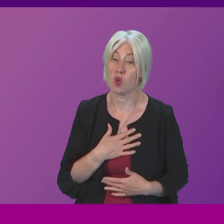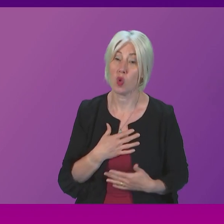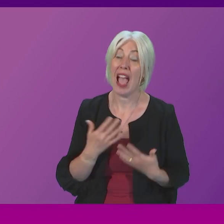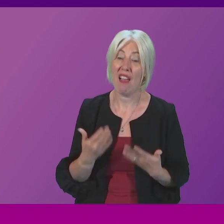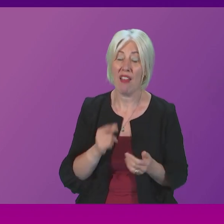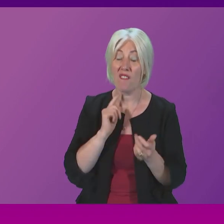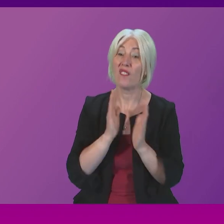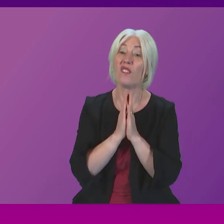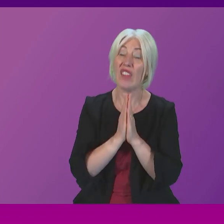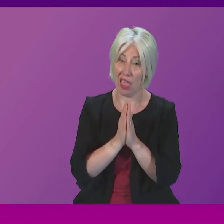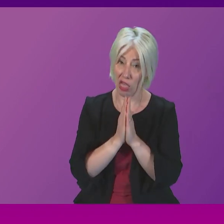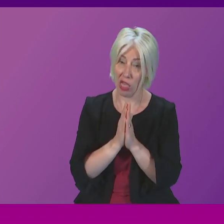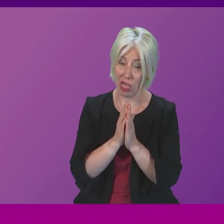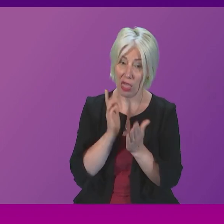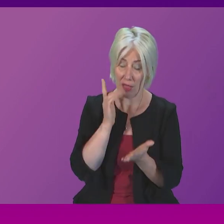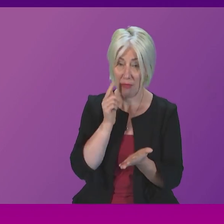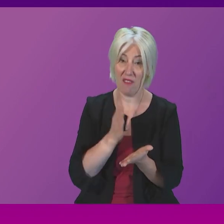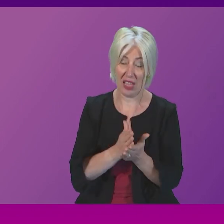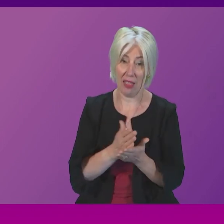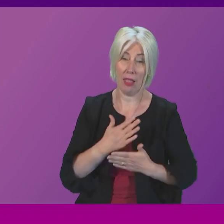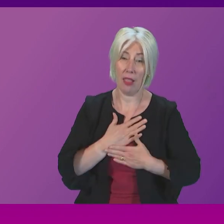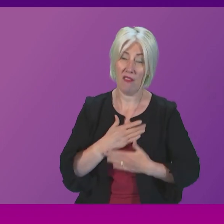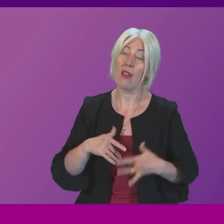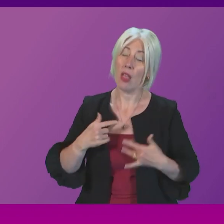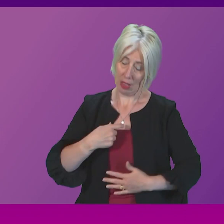So faith, I would actually say, is faith is personal.